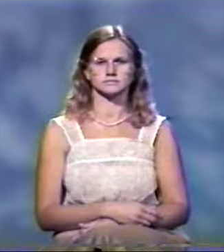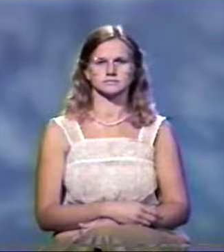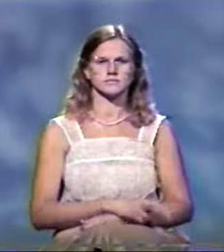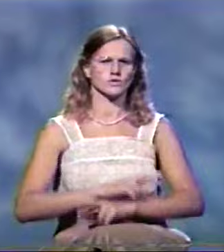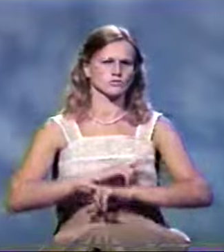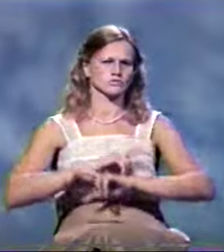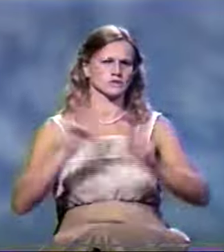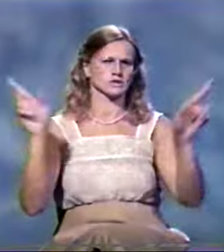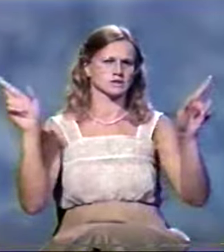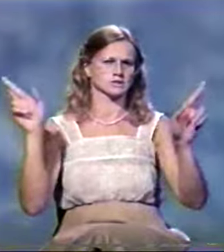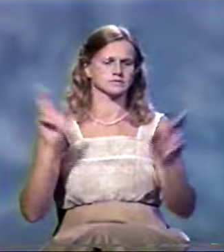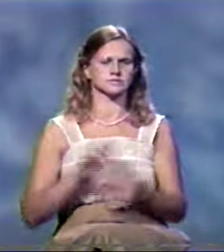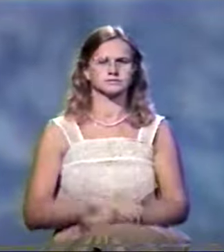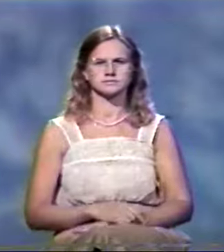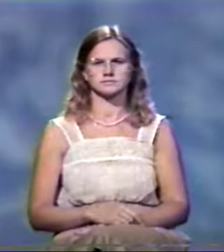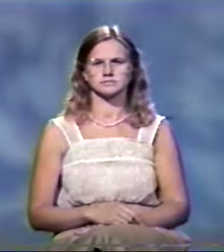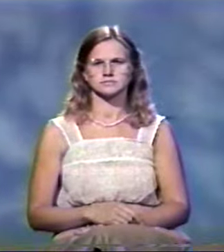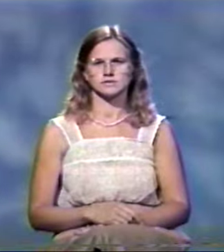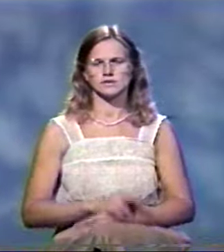Ready, ready.